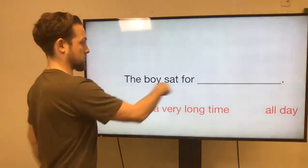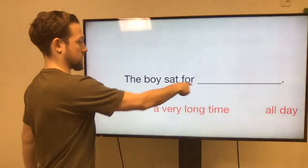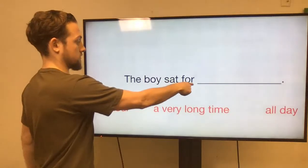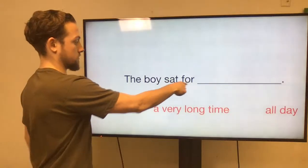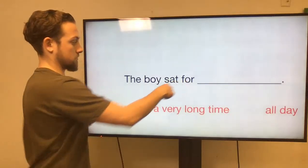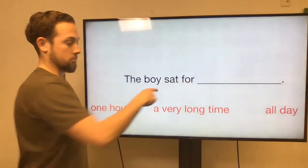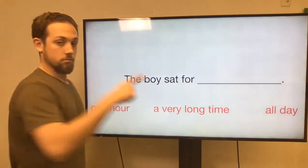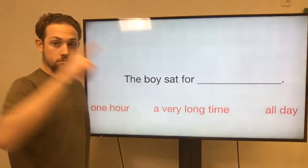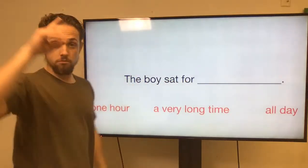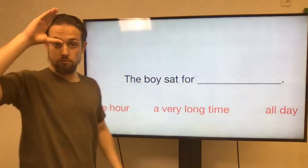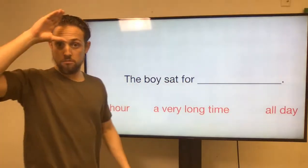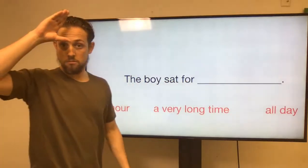look at the first sentence.